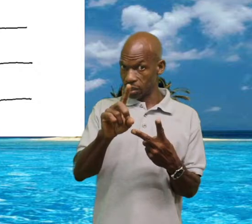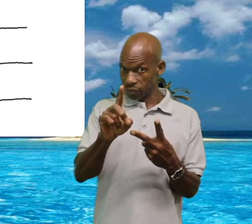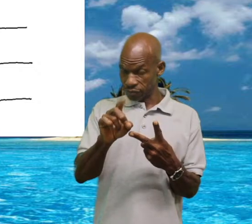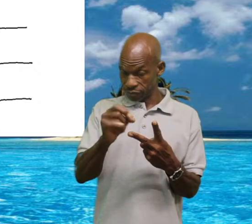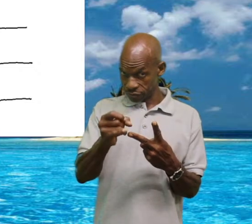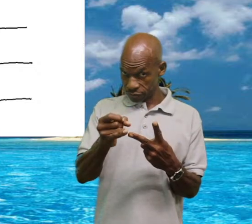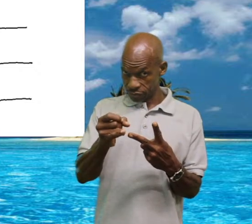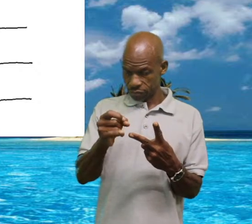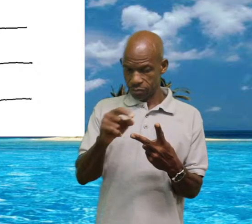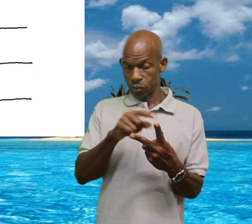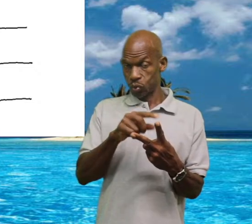verb.